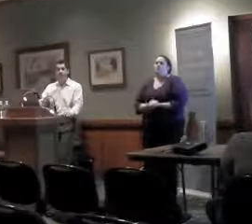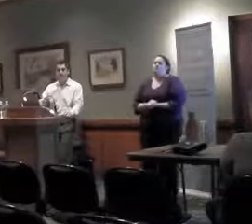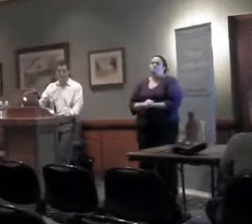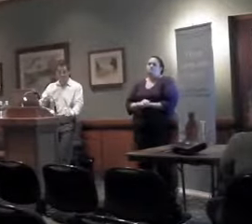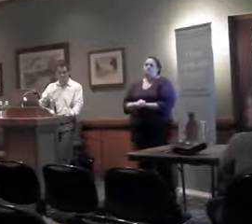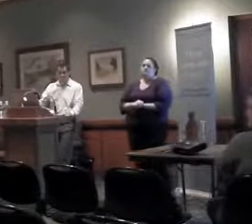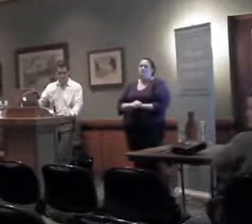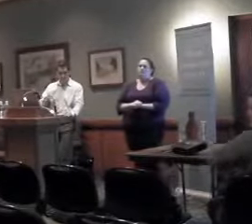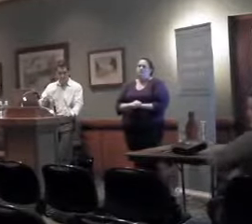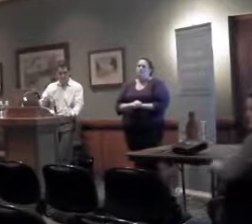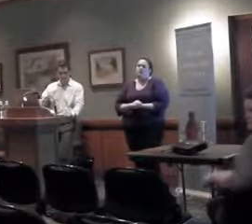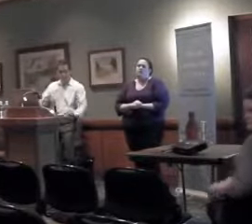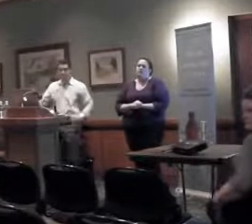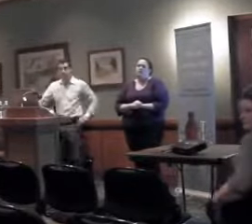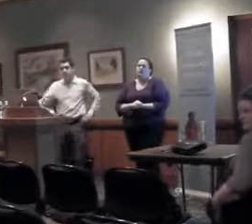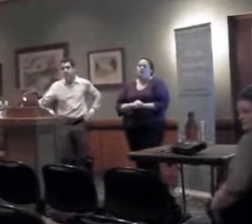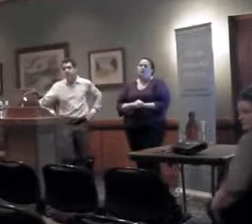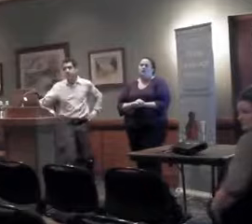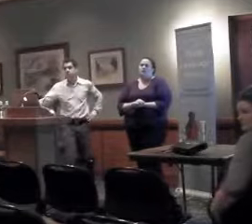with it.